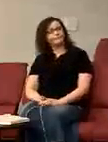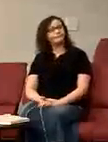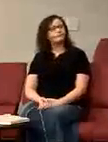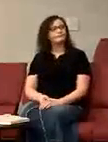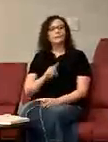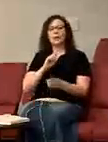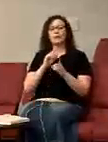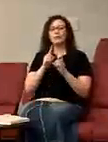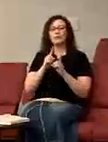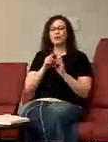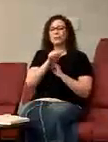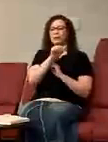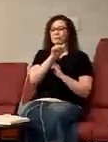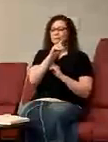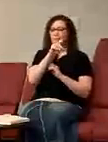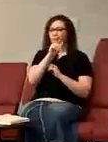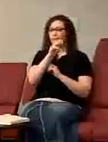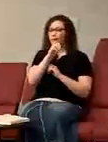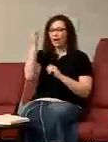talk about Adam and Eve here for just a minute.